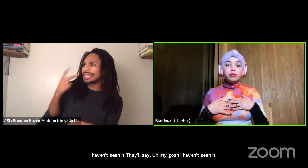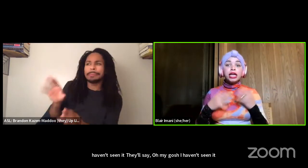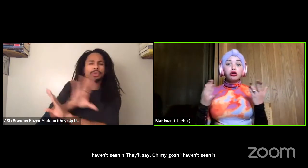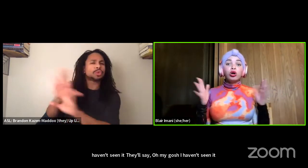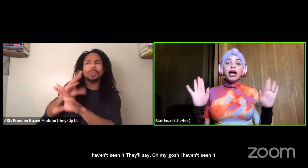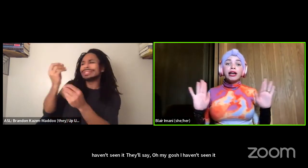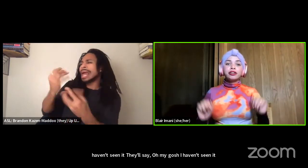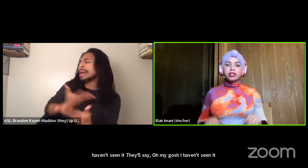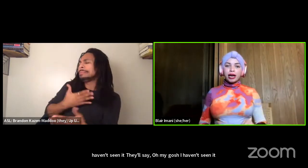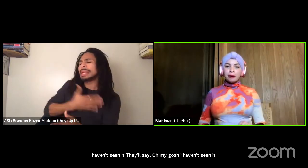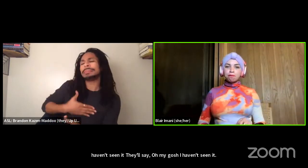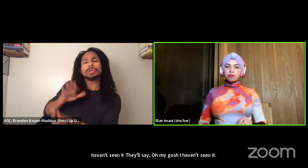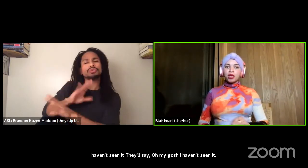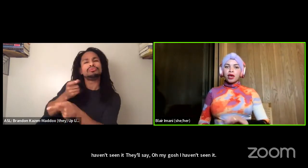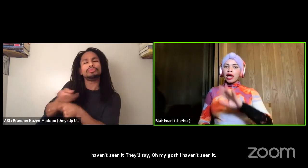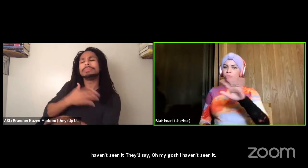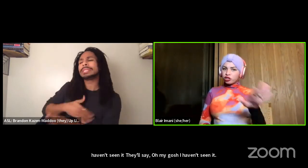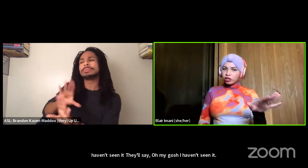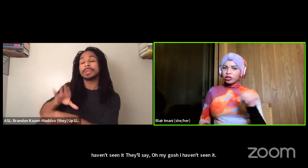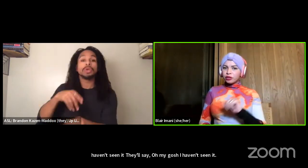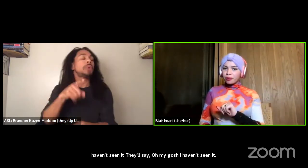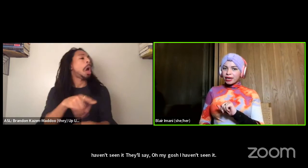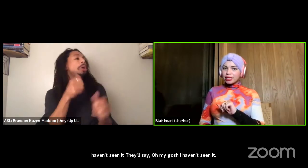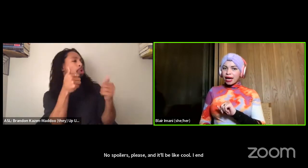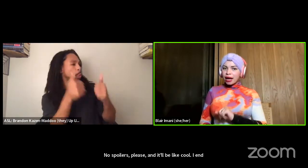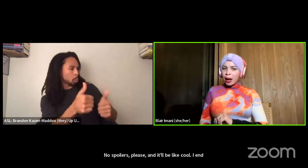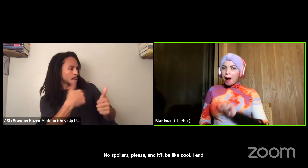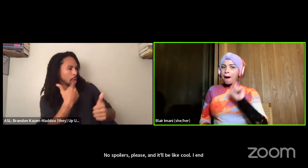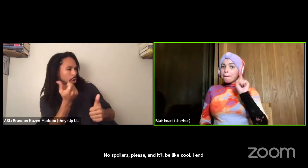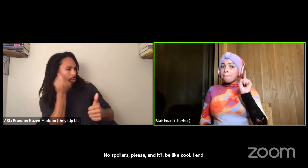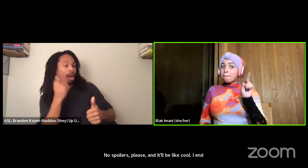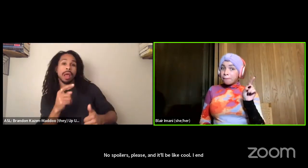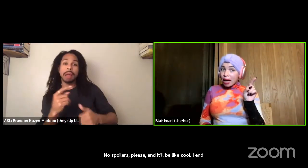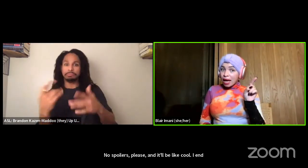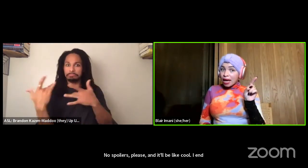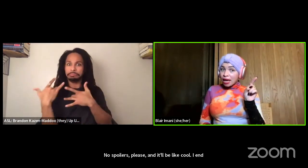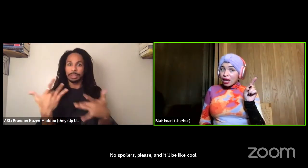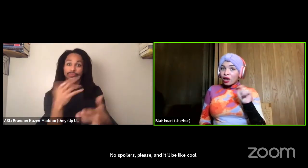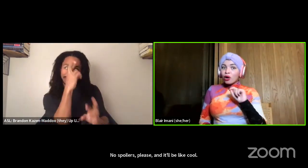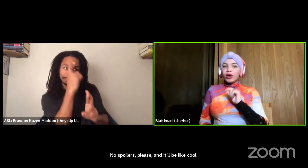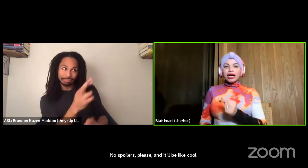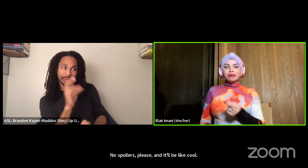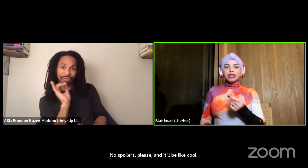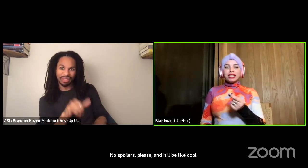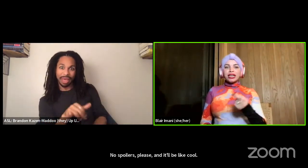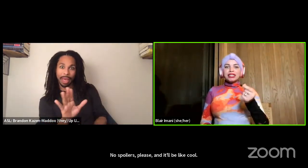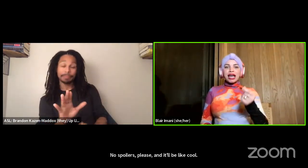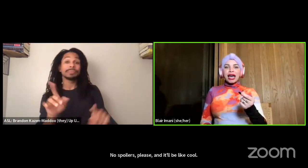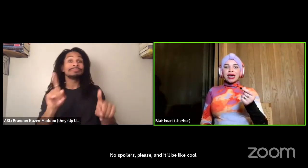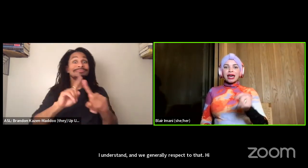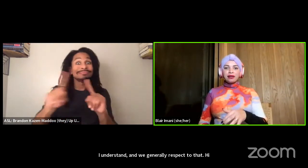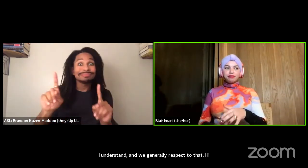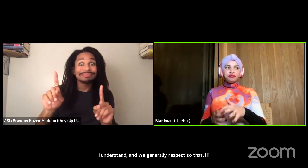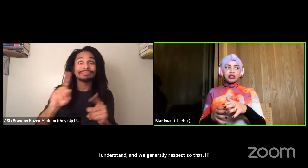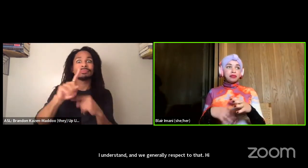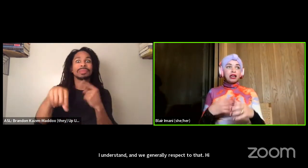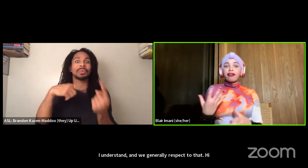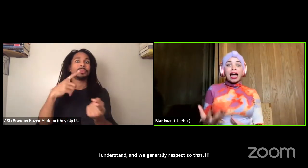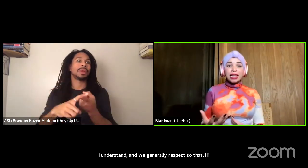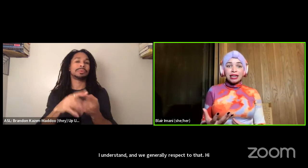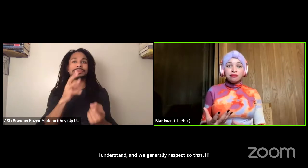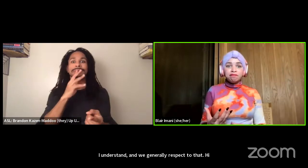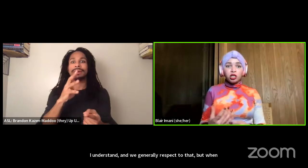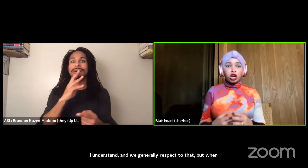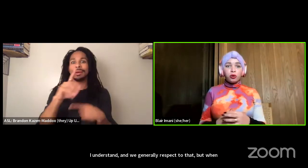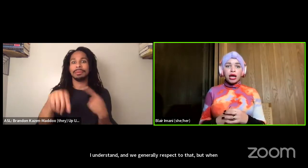please. And you'll be like, cool, I understand. And we generally respect that. But when it comes to things like